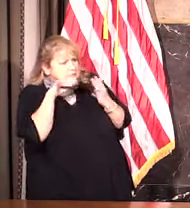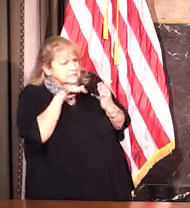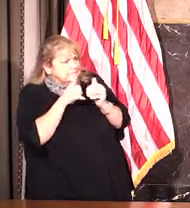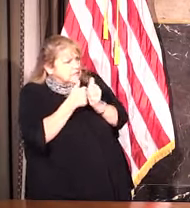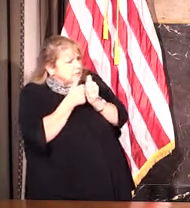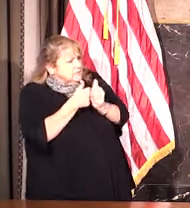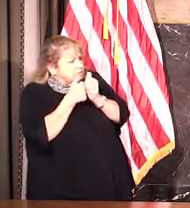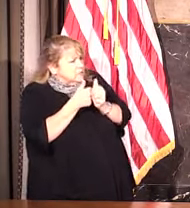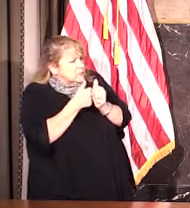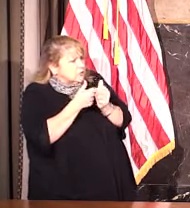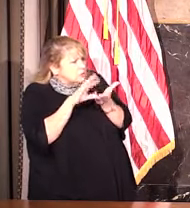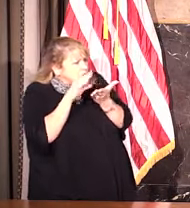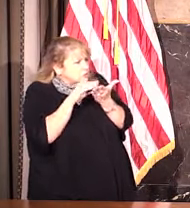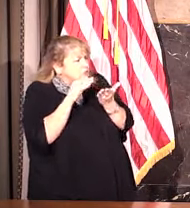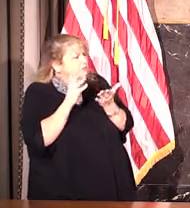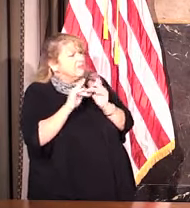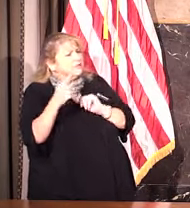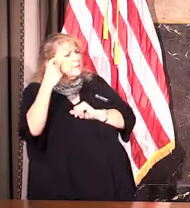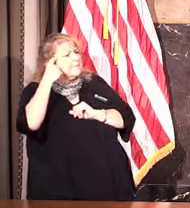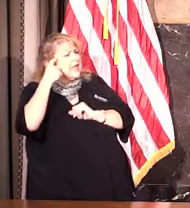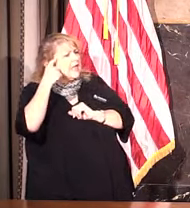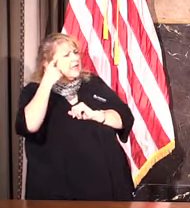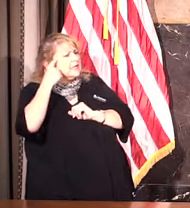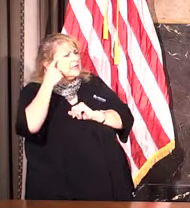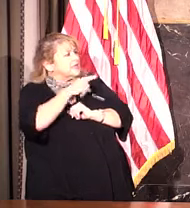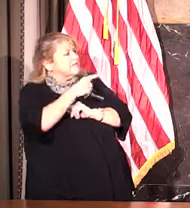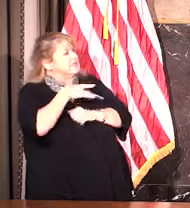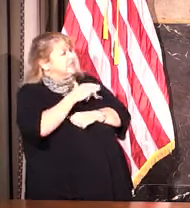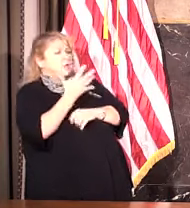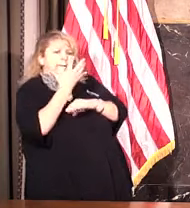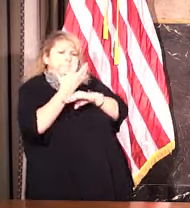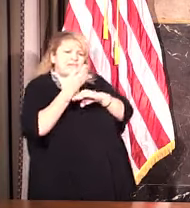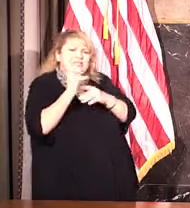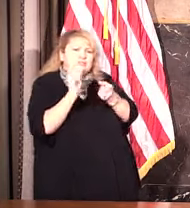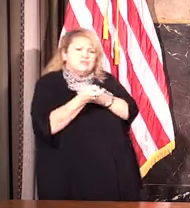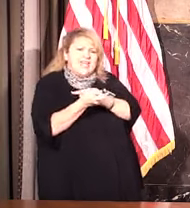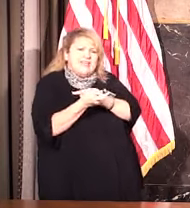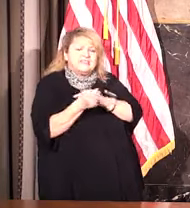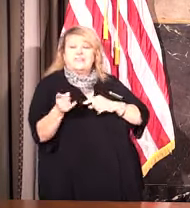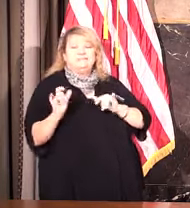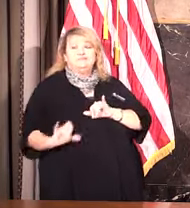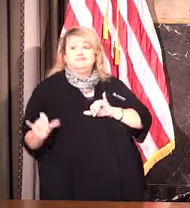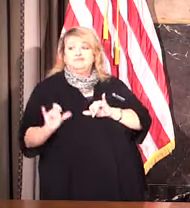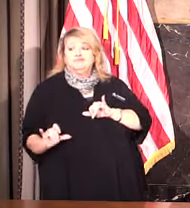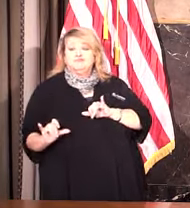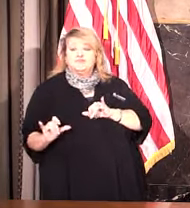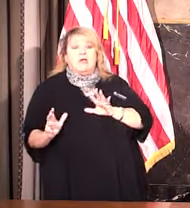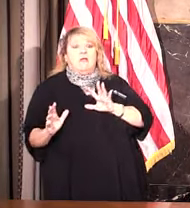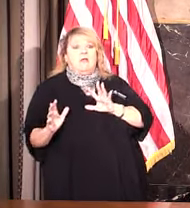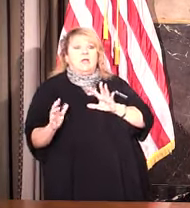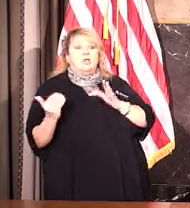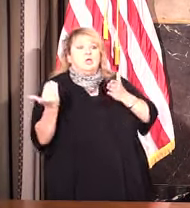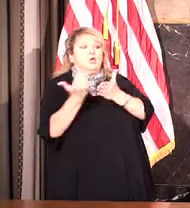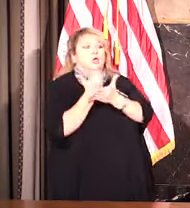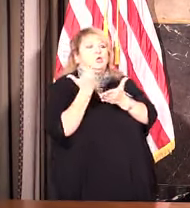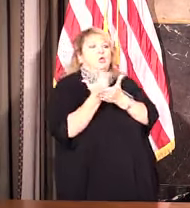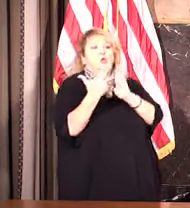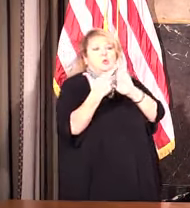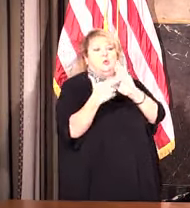seems like people's mindsets and behaviors that you're pleading with them to change don't really change until there's new restrictions. I think